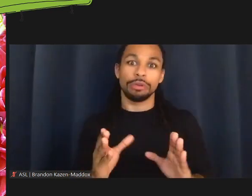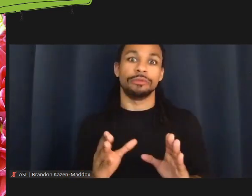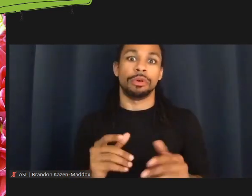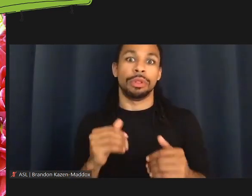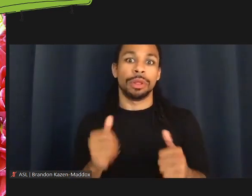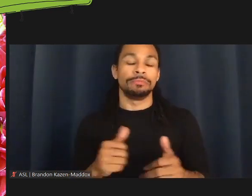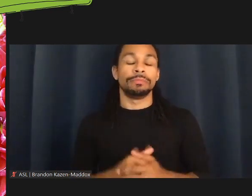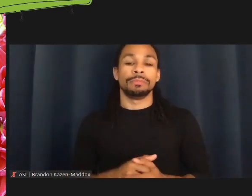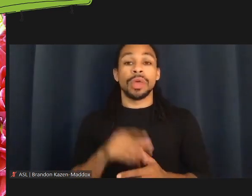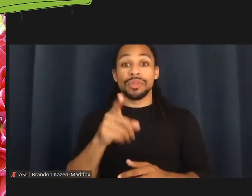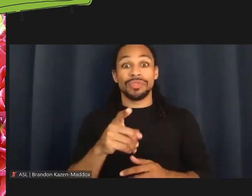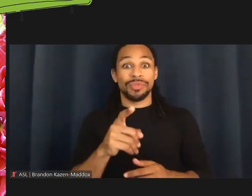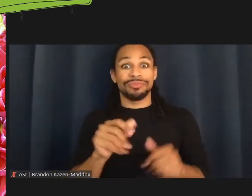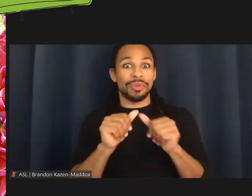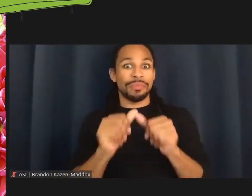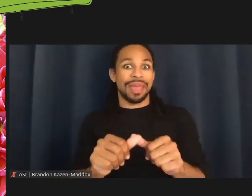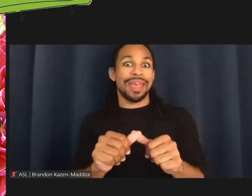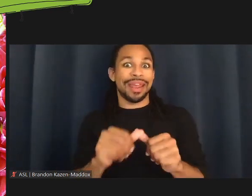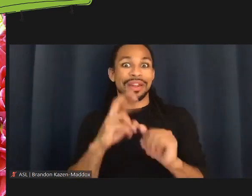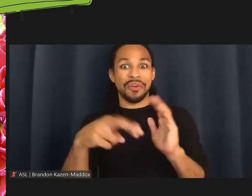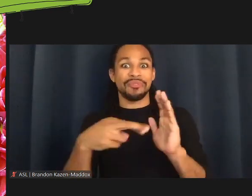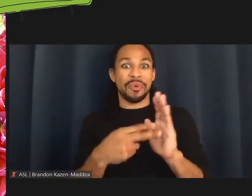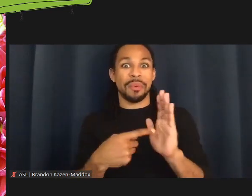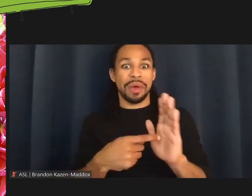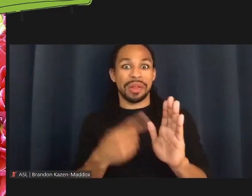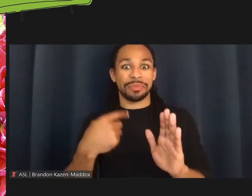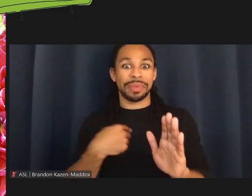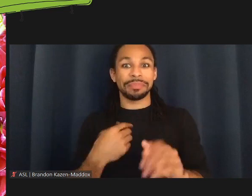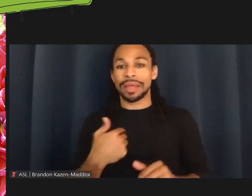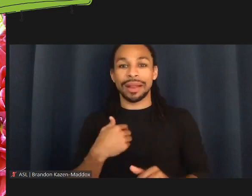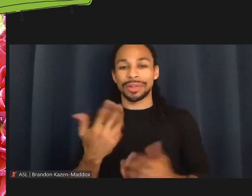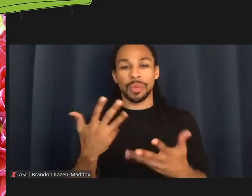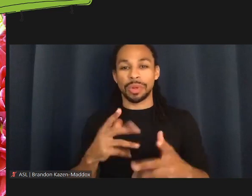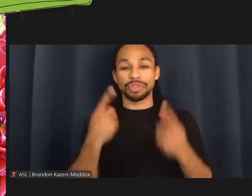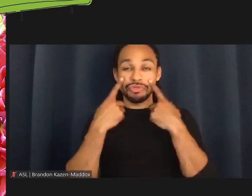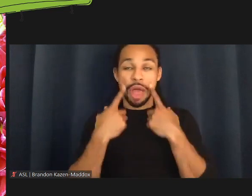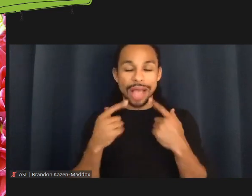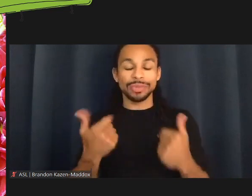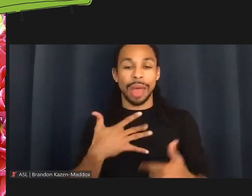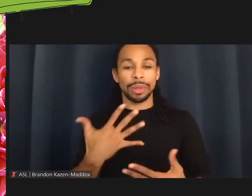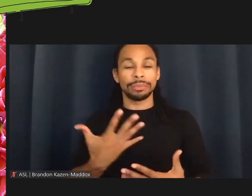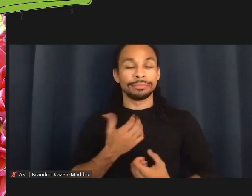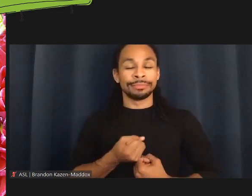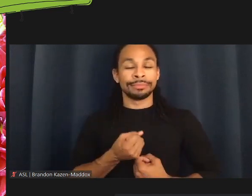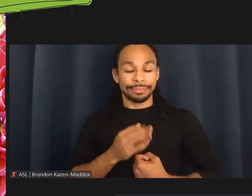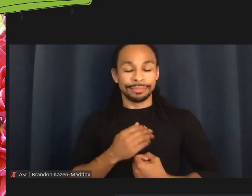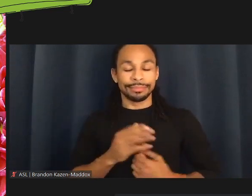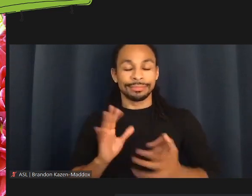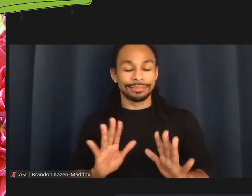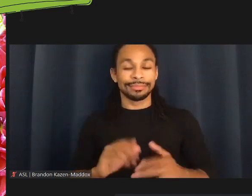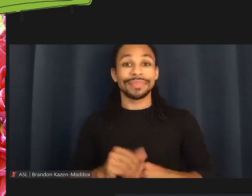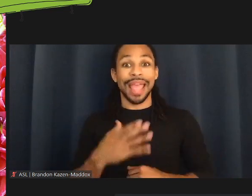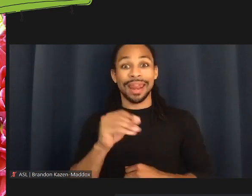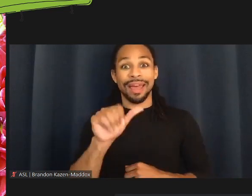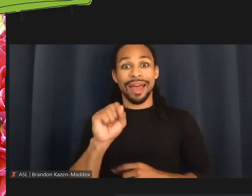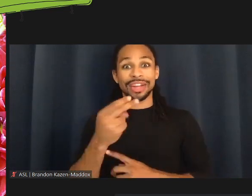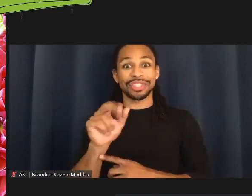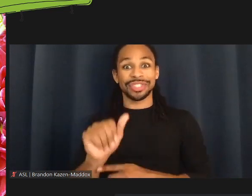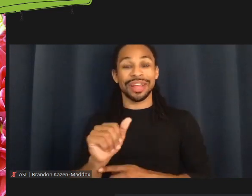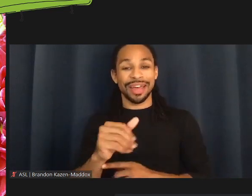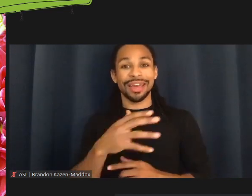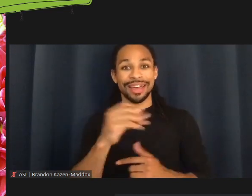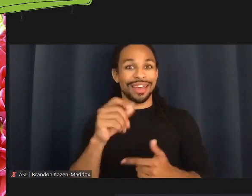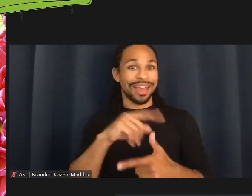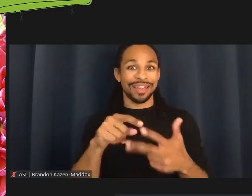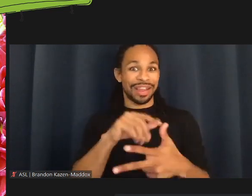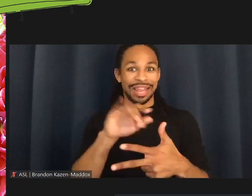me. And I'm gonna stop talking now in case I get emotional. And let me also say, Ashna and Jimena and Cyree, y'all blew